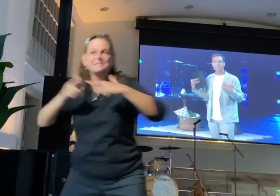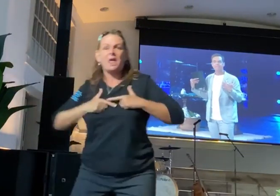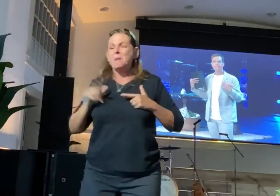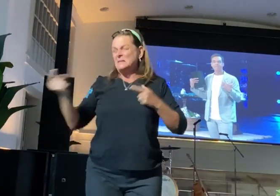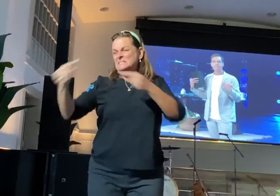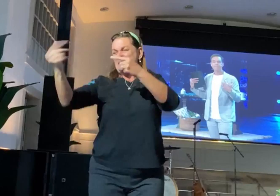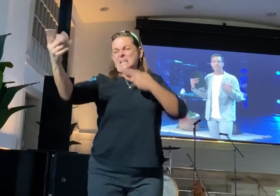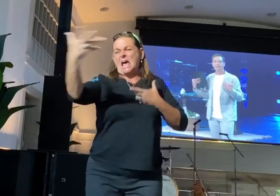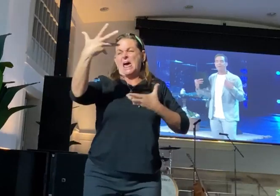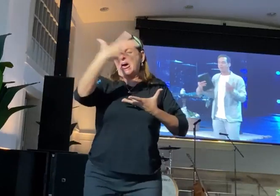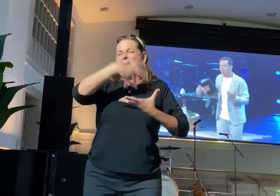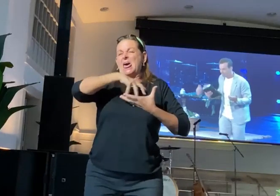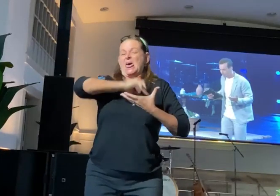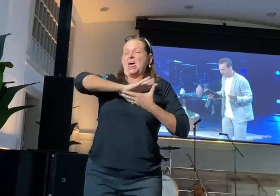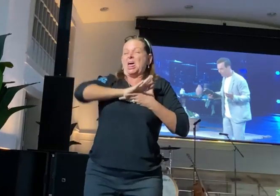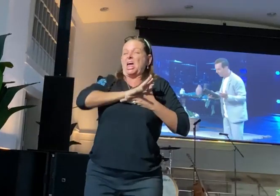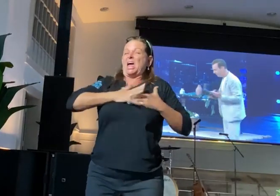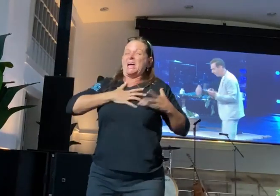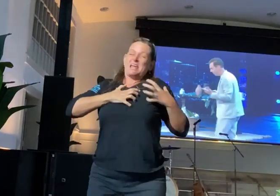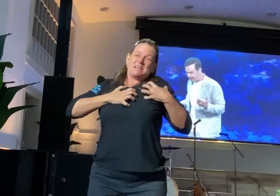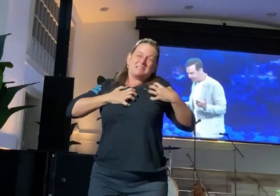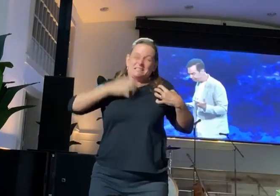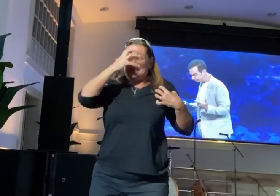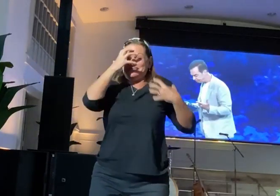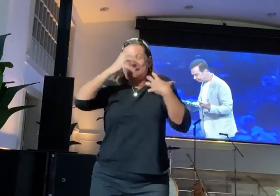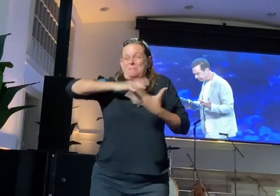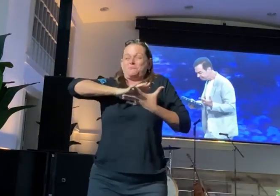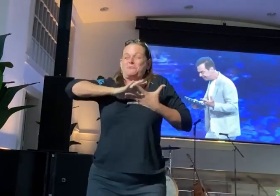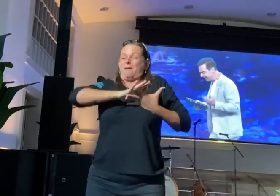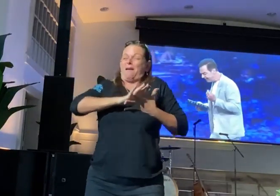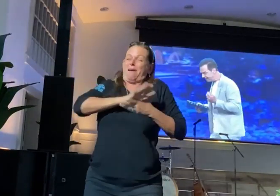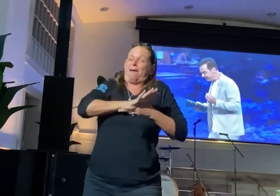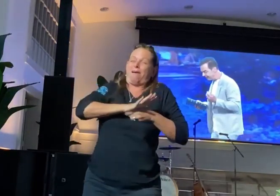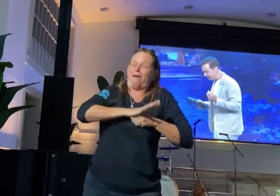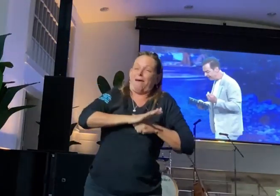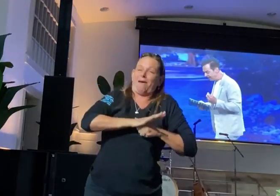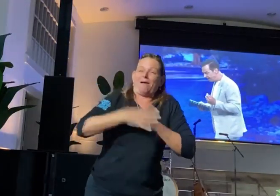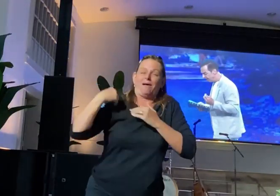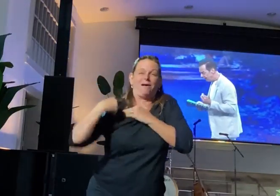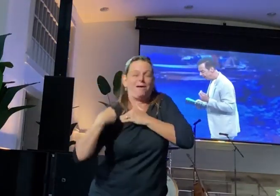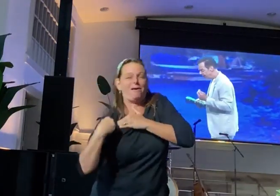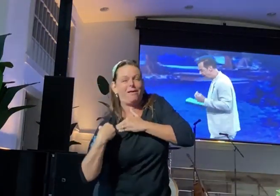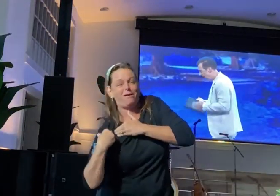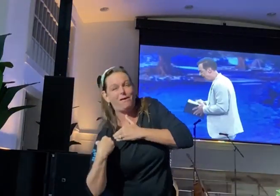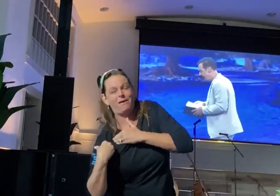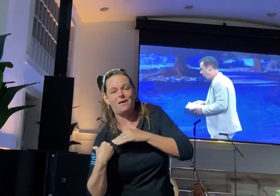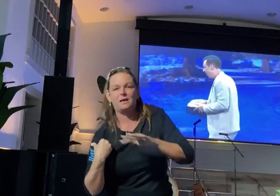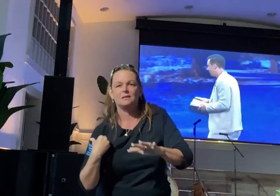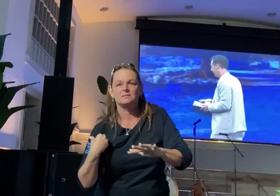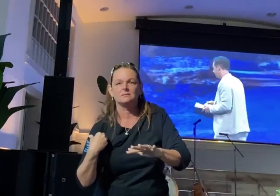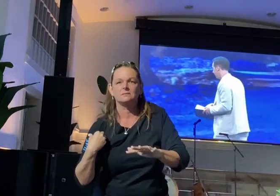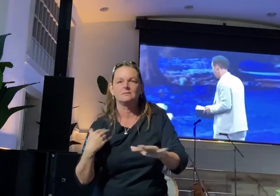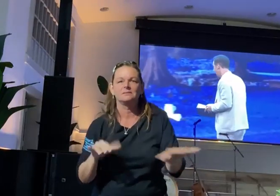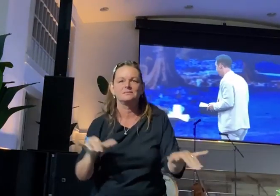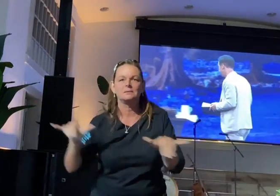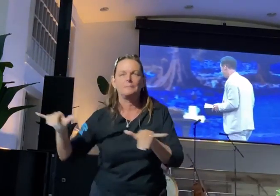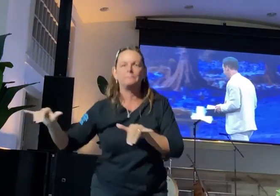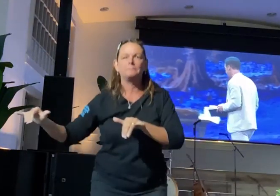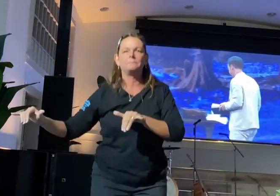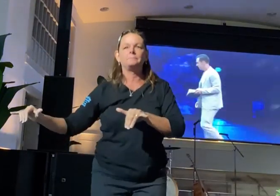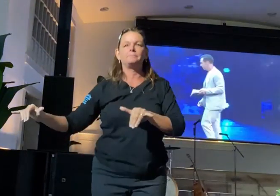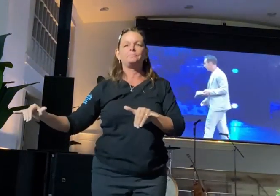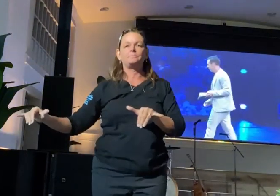happens. You might remember we shared before that in the olive pressing, there